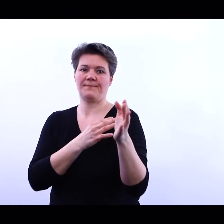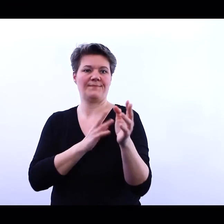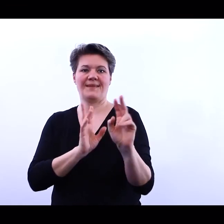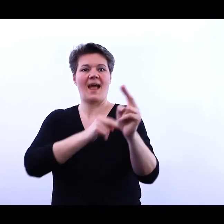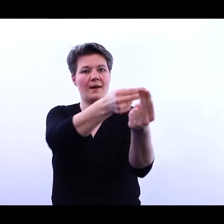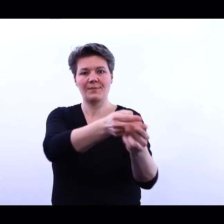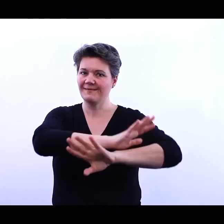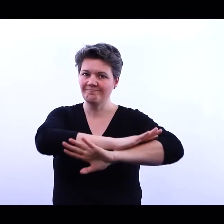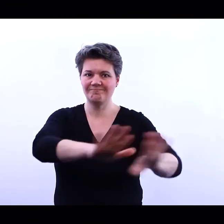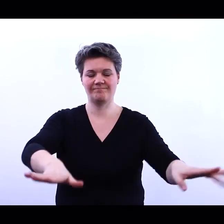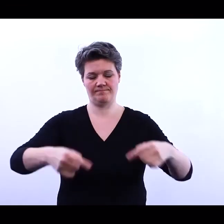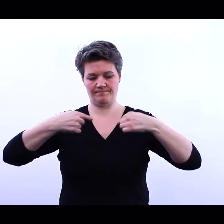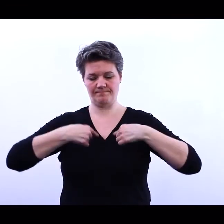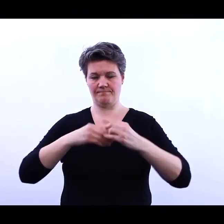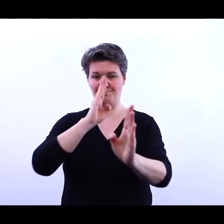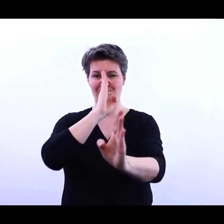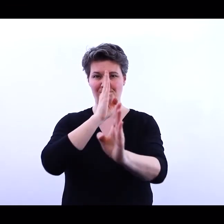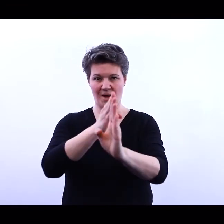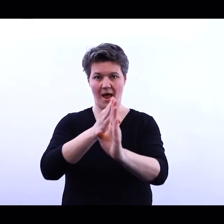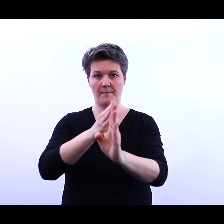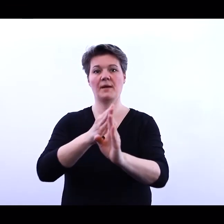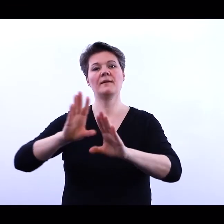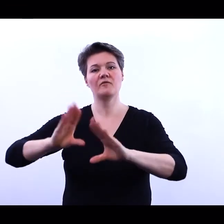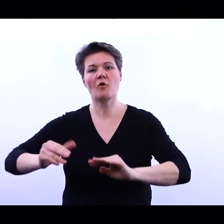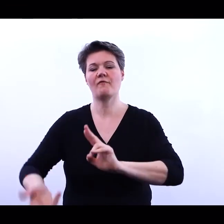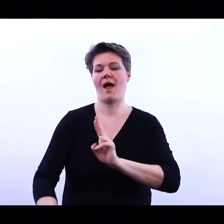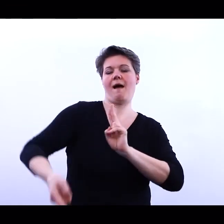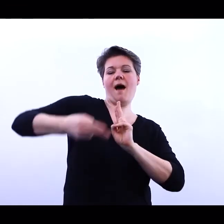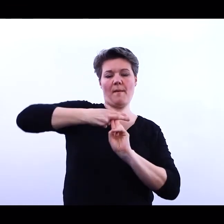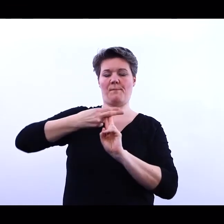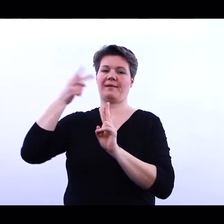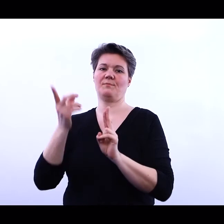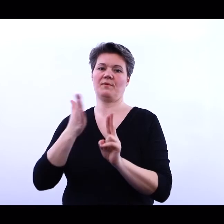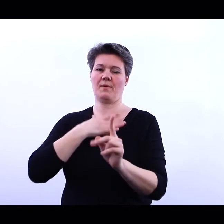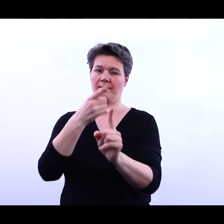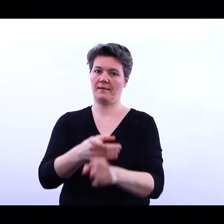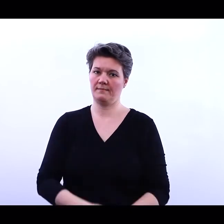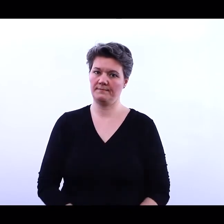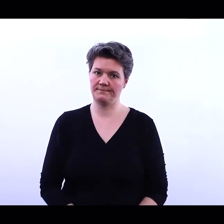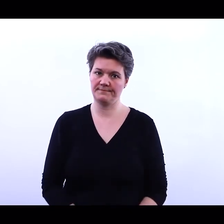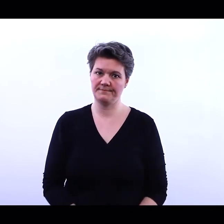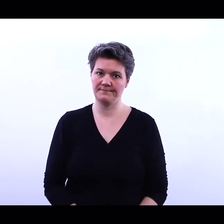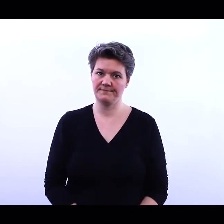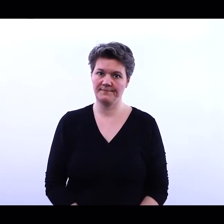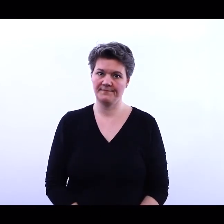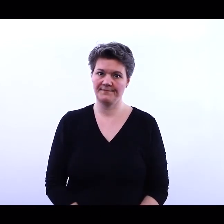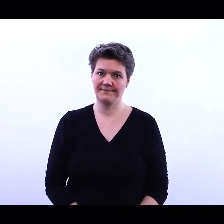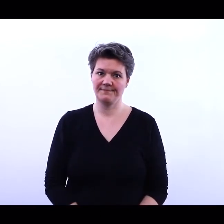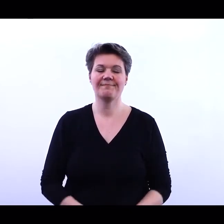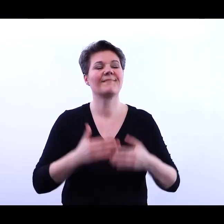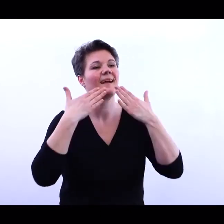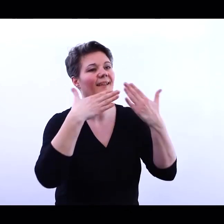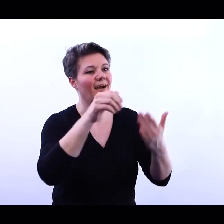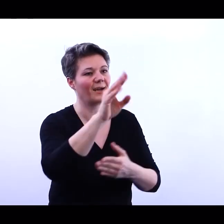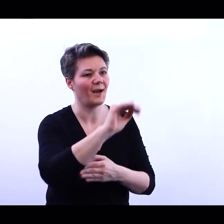other tool. Those tools should be bent for your goals instead. So, and thank you, Amy, very